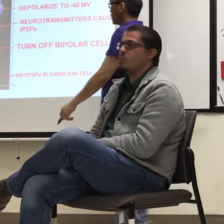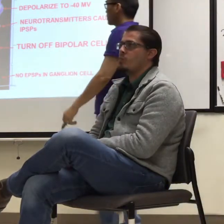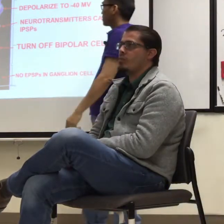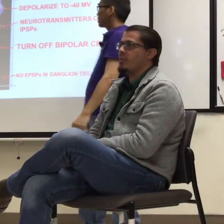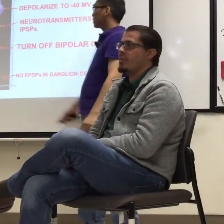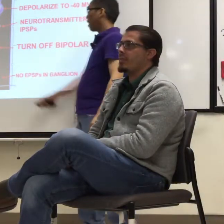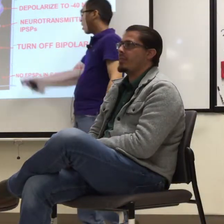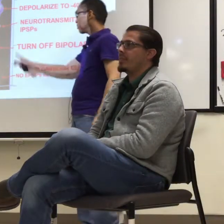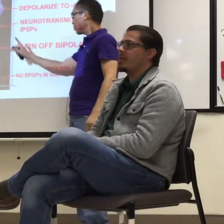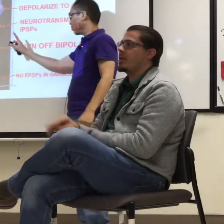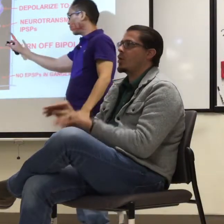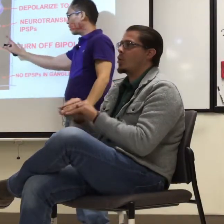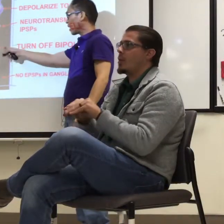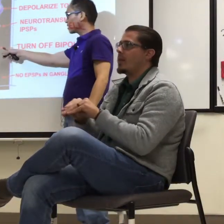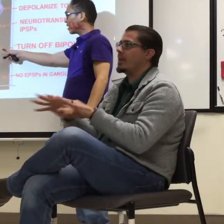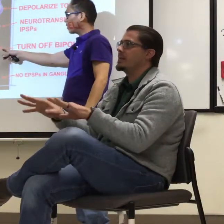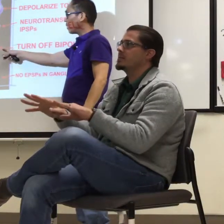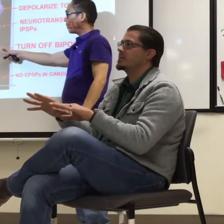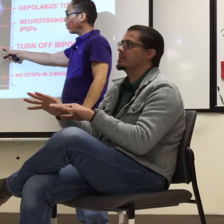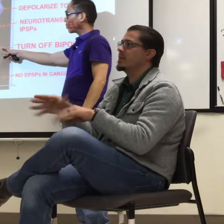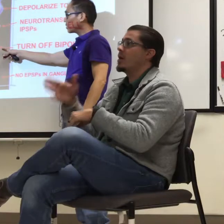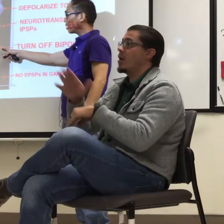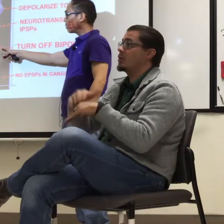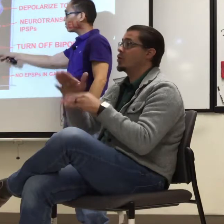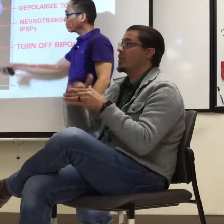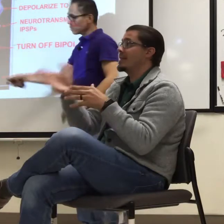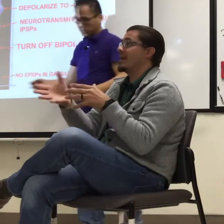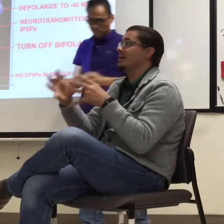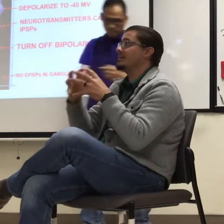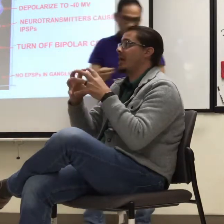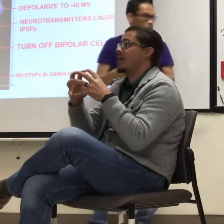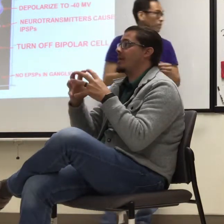It's released onto the next cell, the bipolar cell.